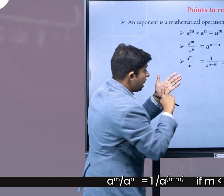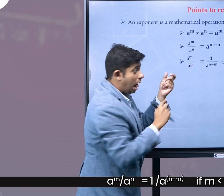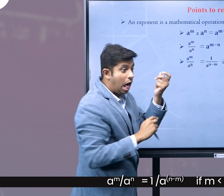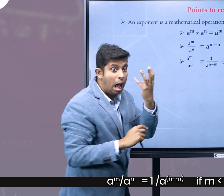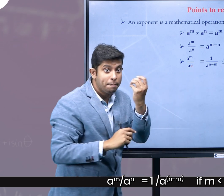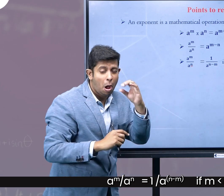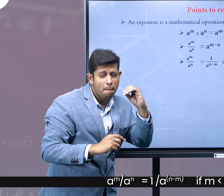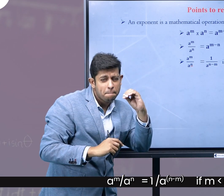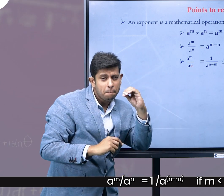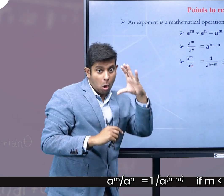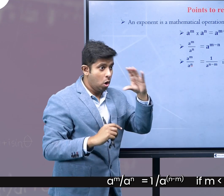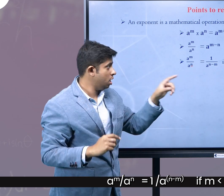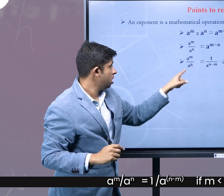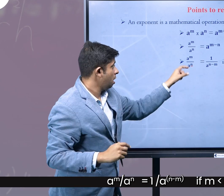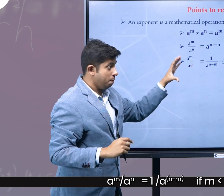lesser than n.